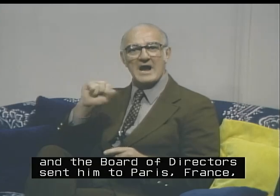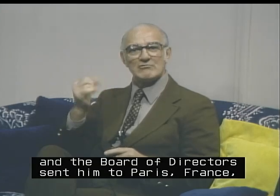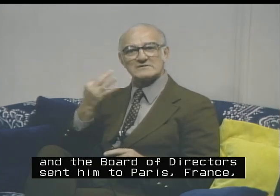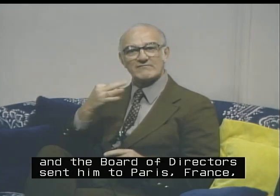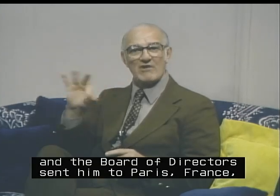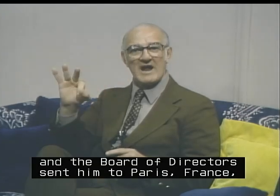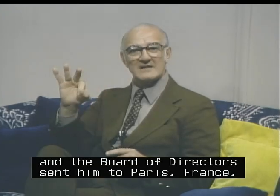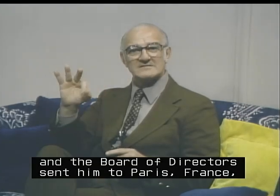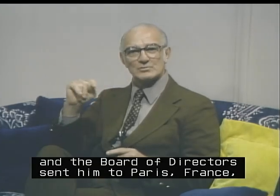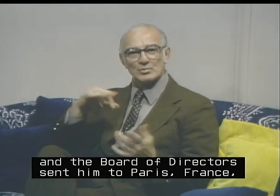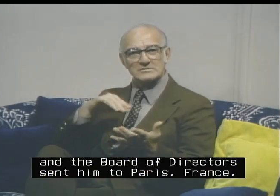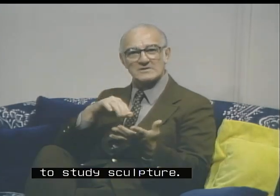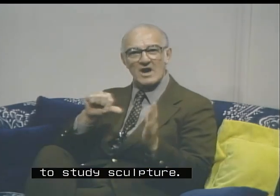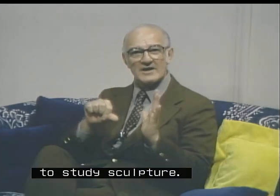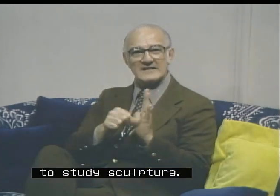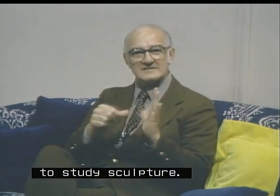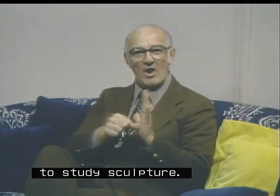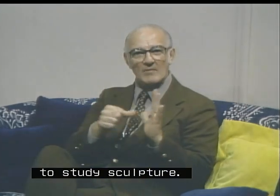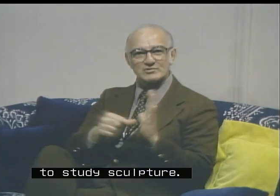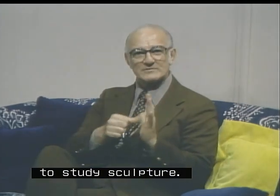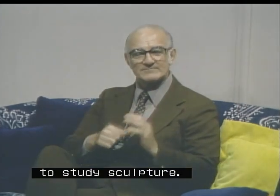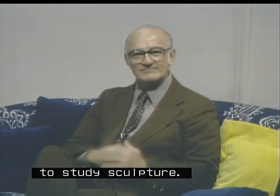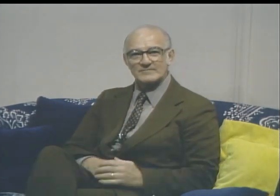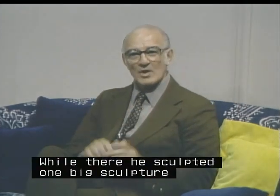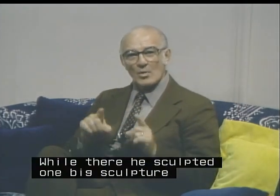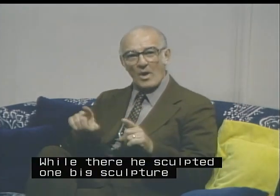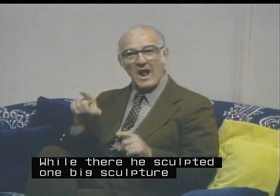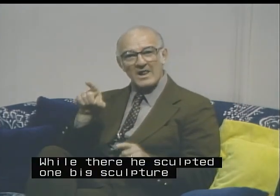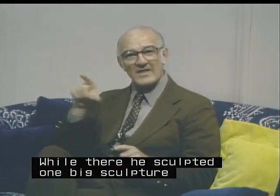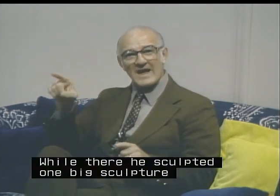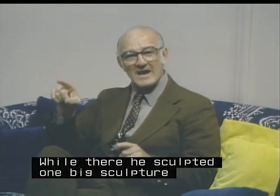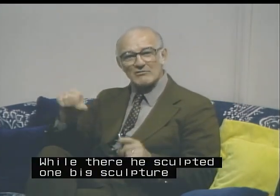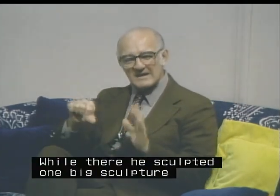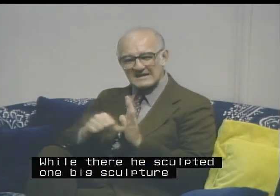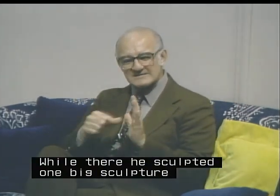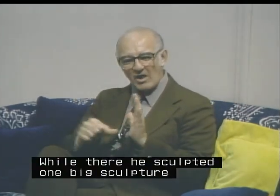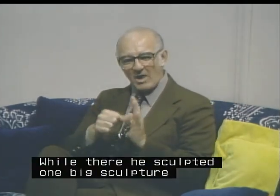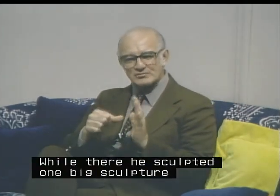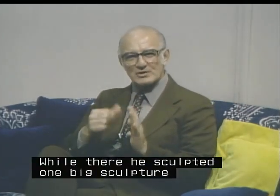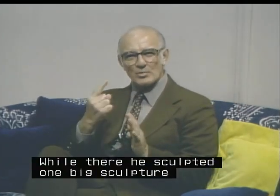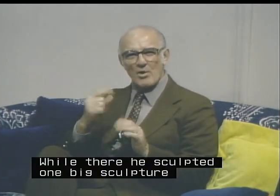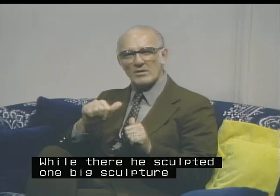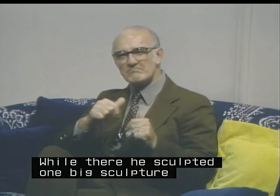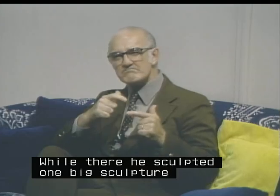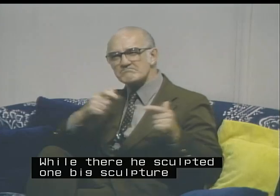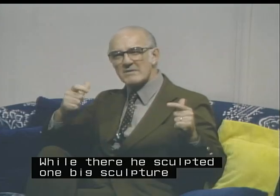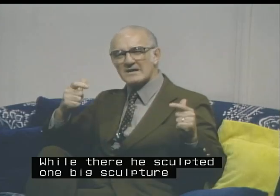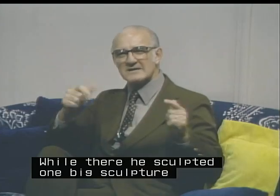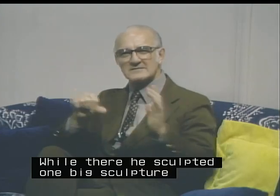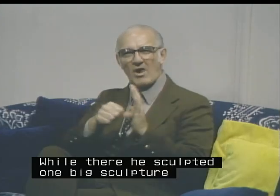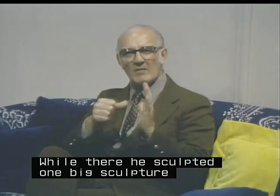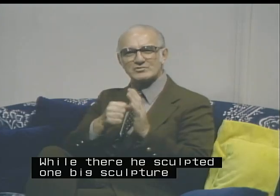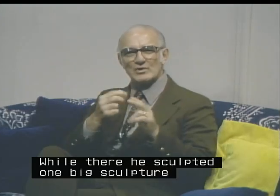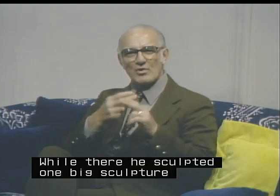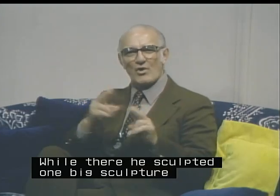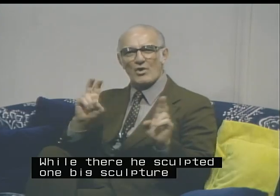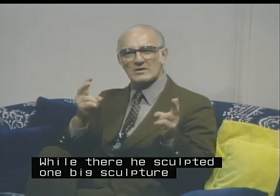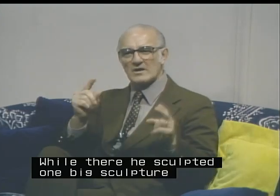Paris, France, to study sculpture. While there, he sculptured one big sculpture called